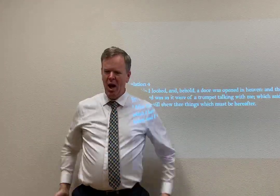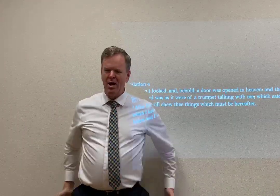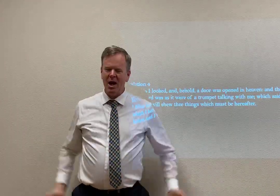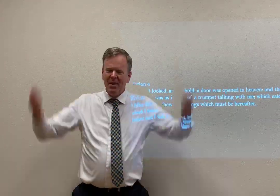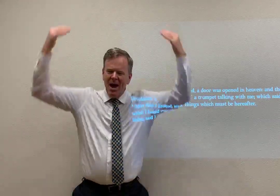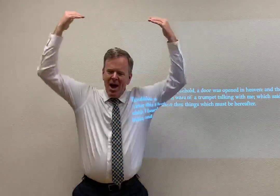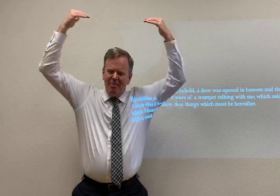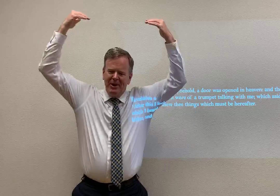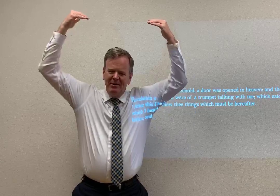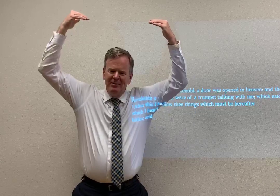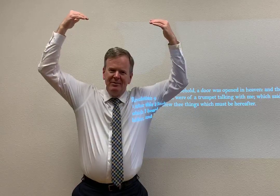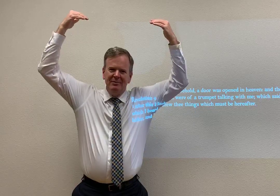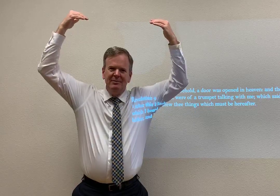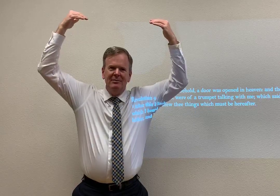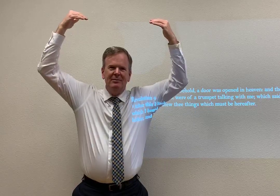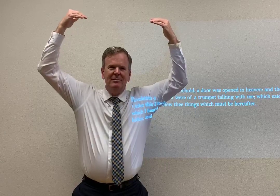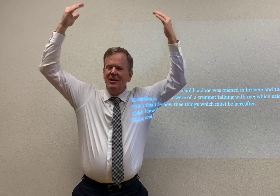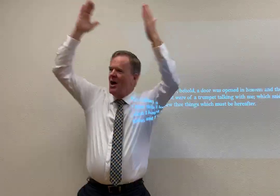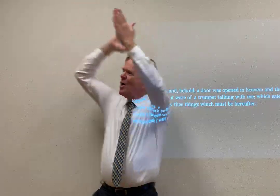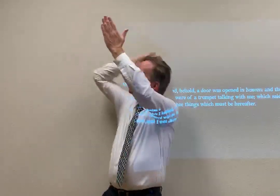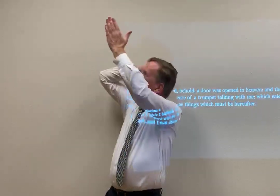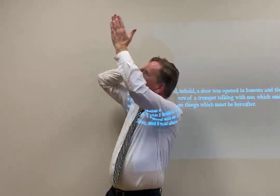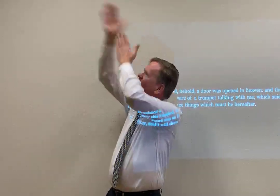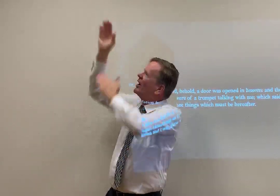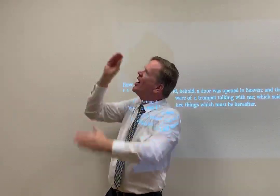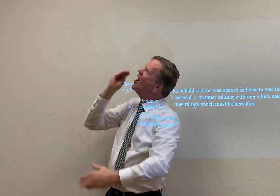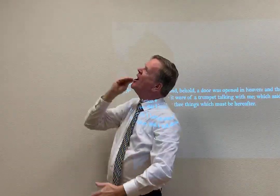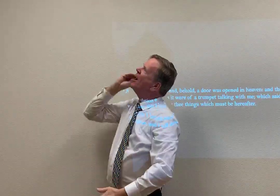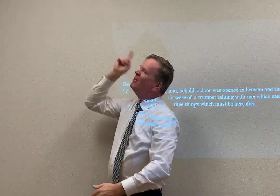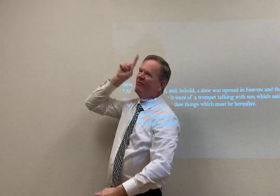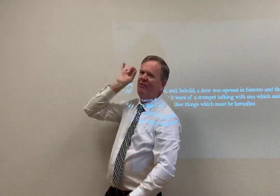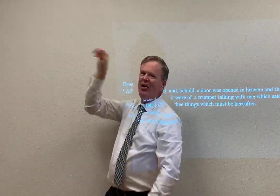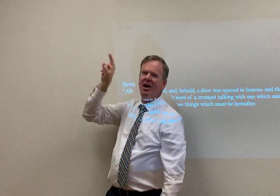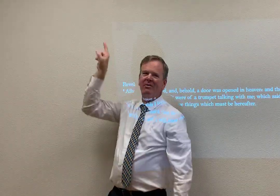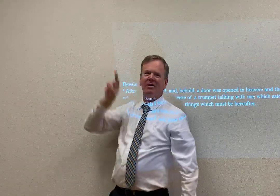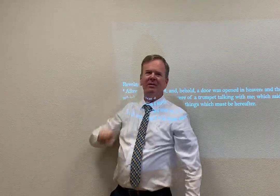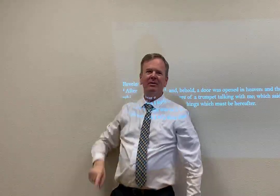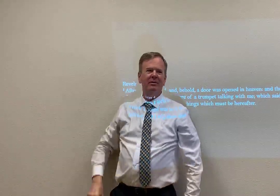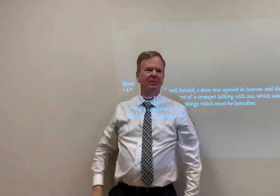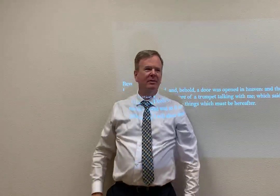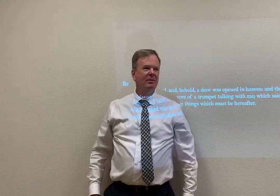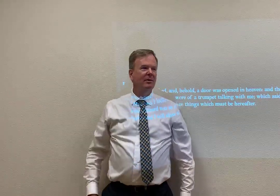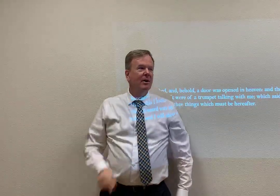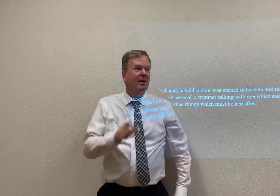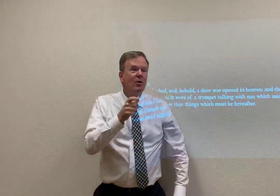When that door is opened and that trumpet is sounds, we are all able then to head to our heavenly home.